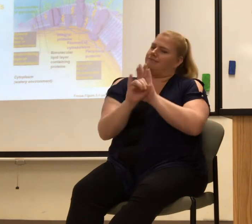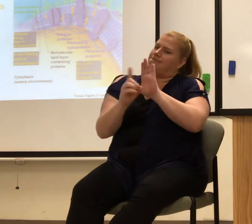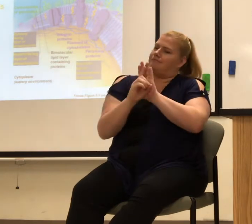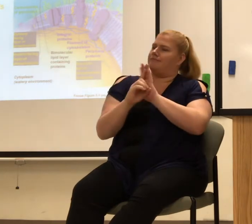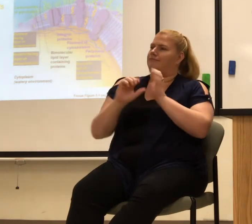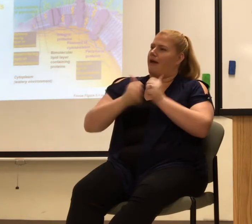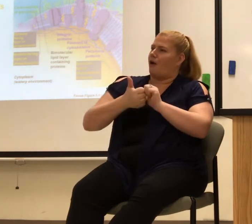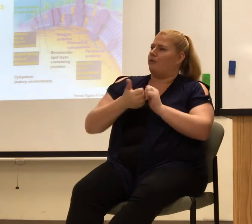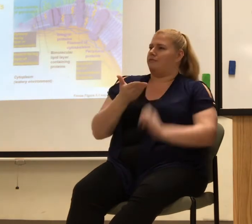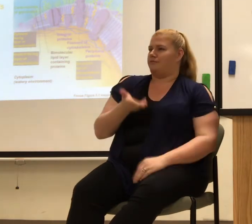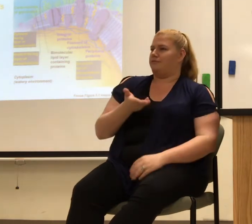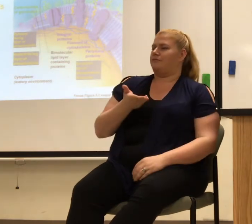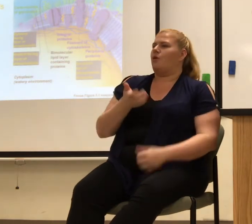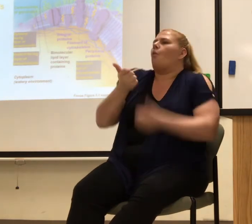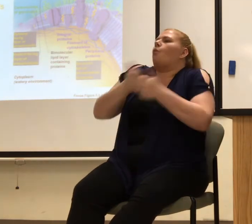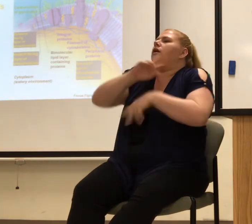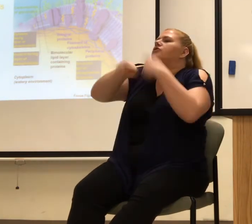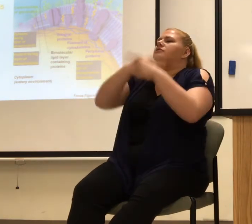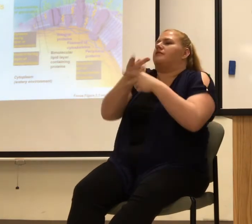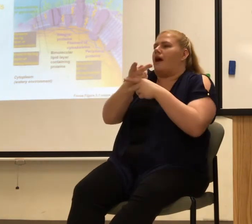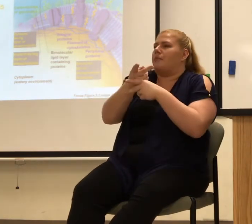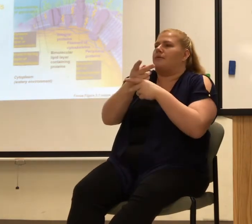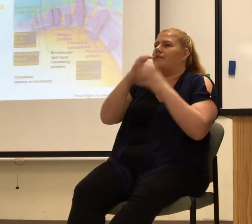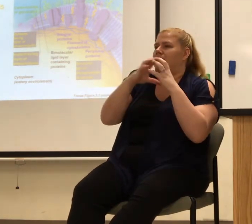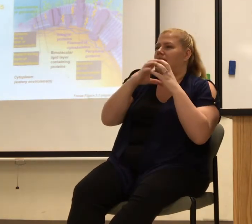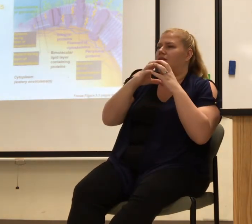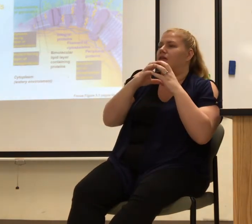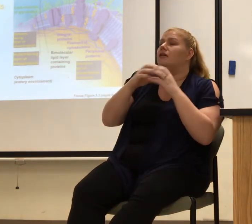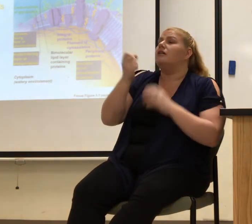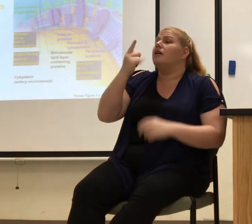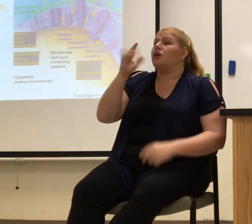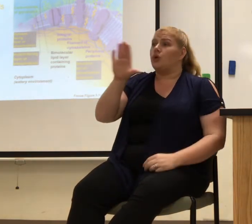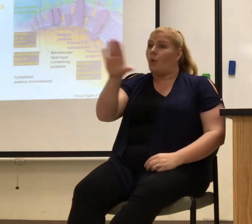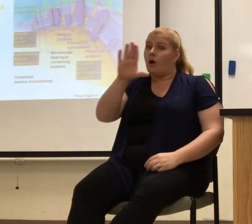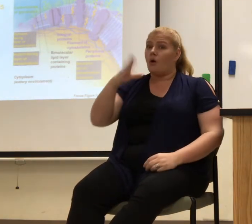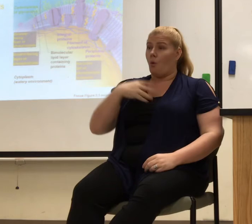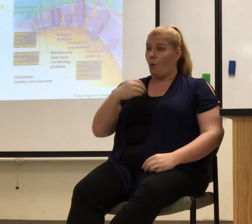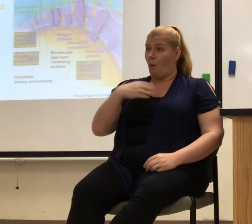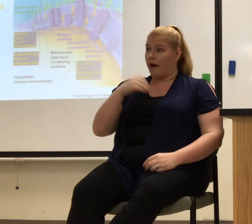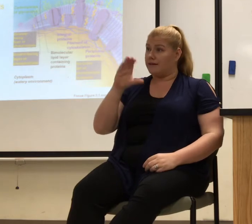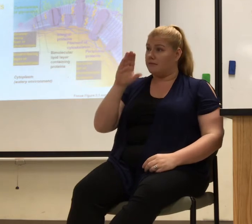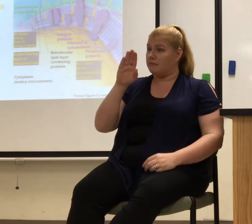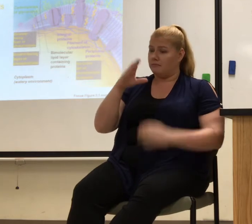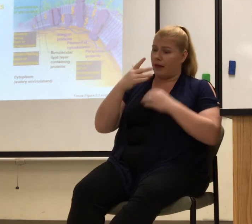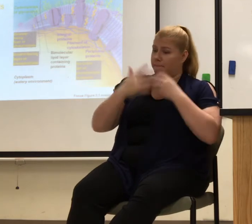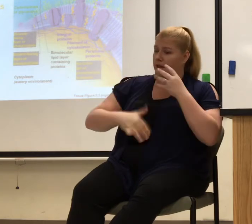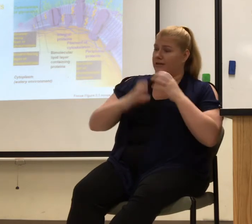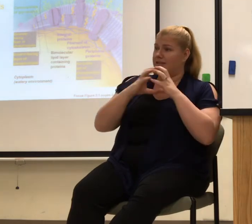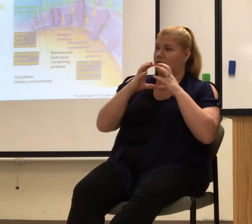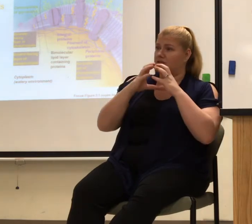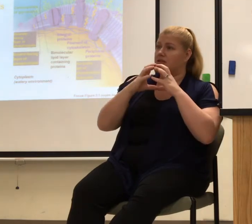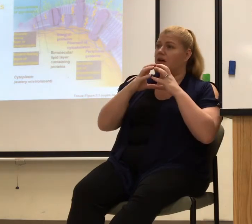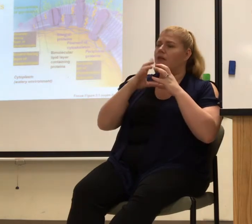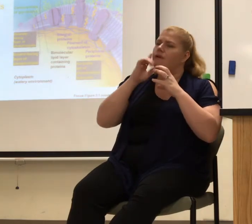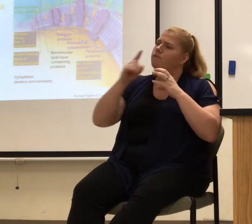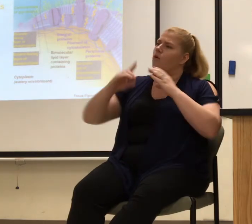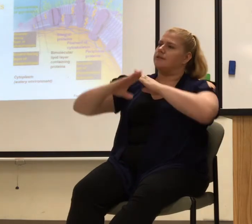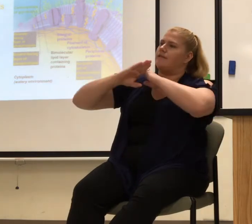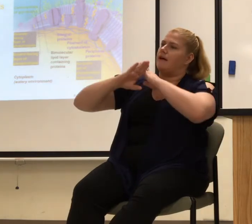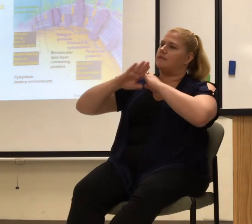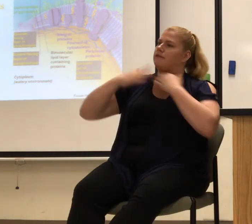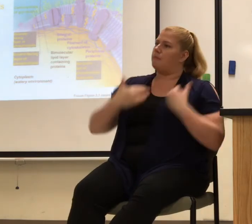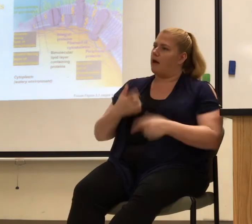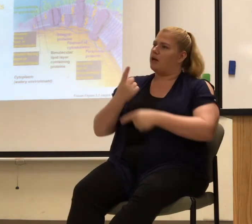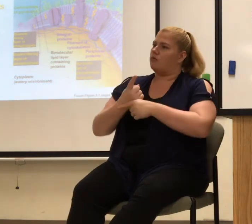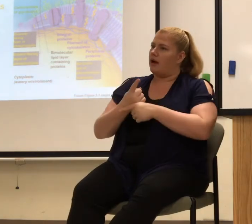The identity of a cell, well, basically, you don't want your white blood cells attacking yourself, okay? The glycocalyx can help white